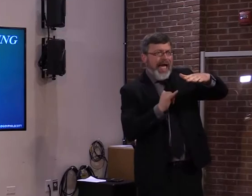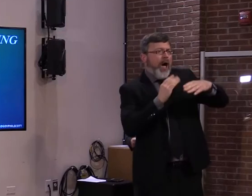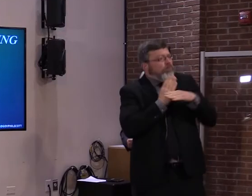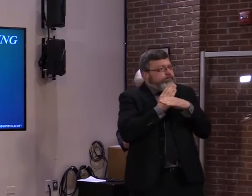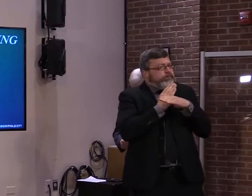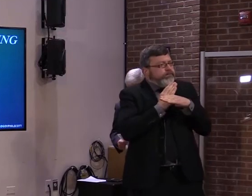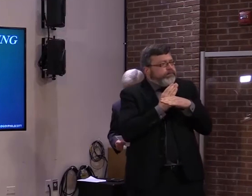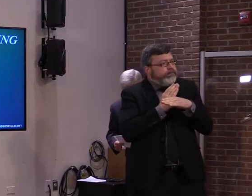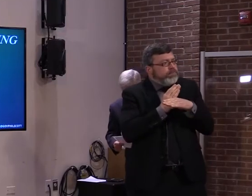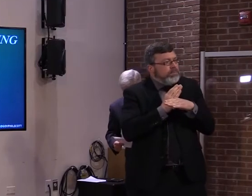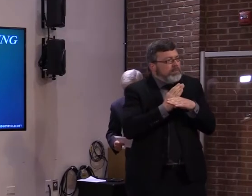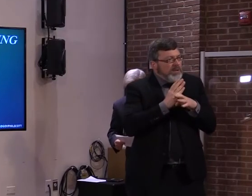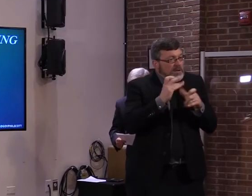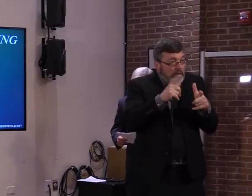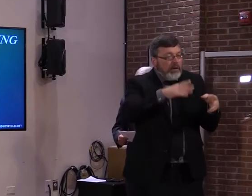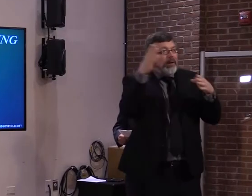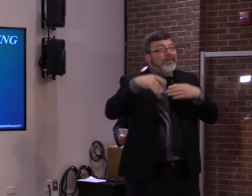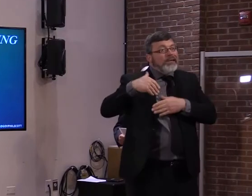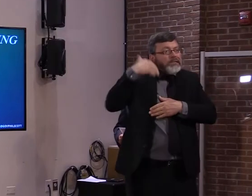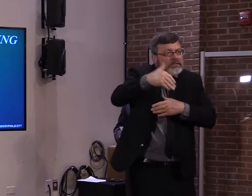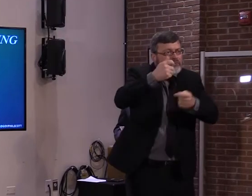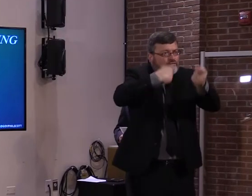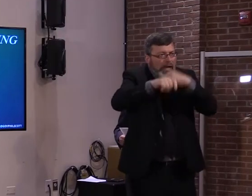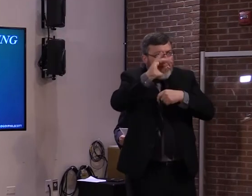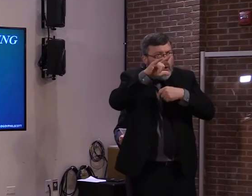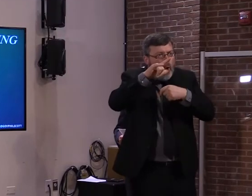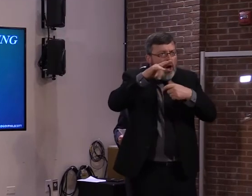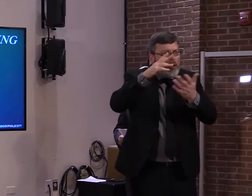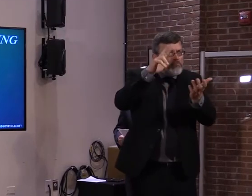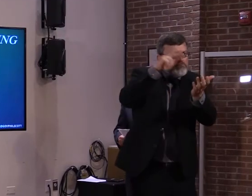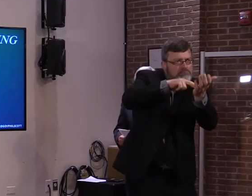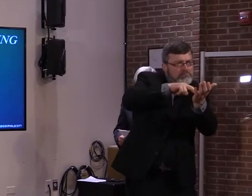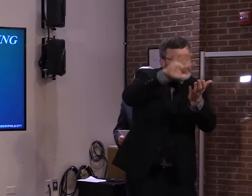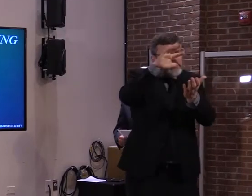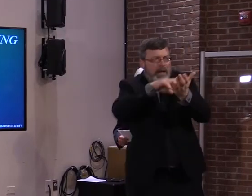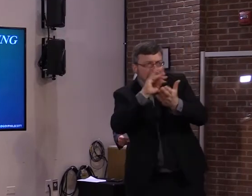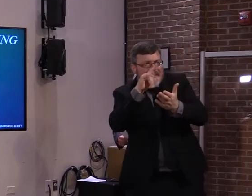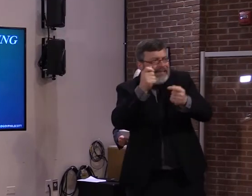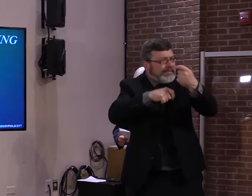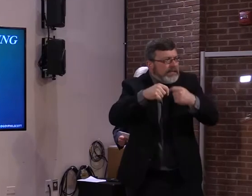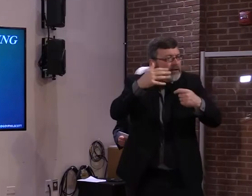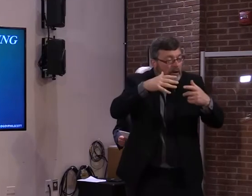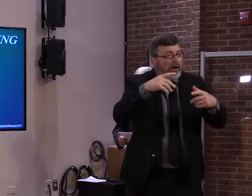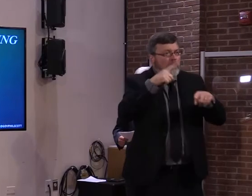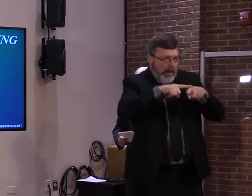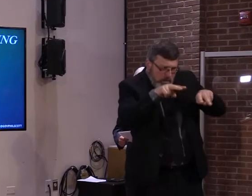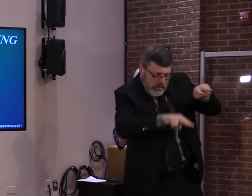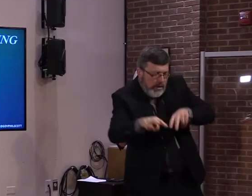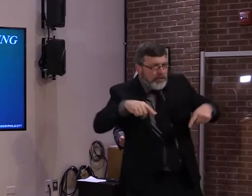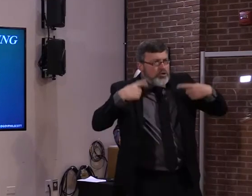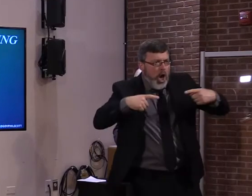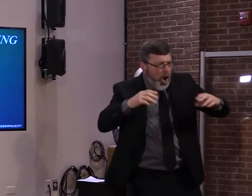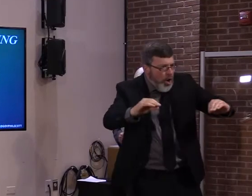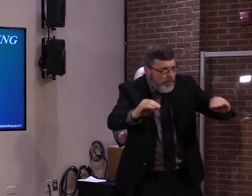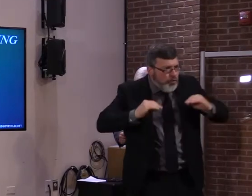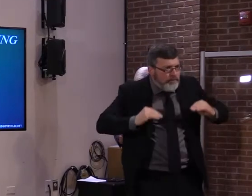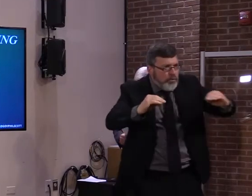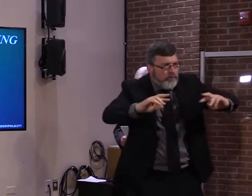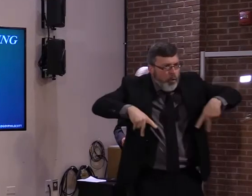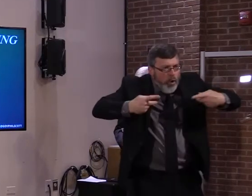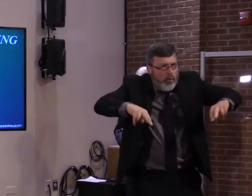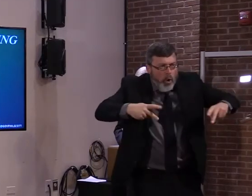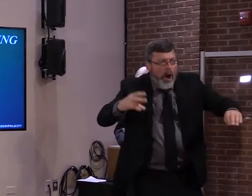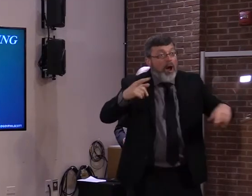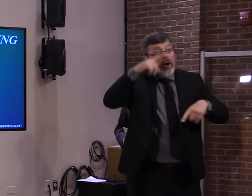make sure you do an alignment to save your tires. You're going to take care of that. You're going to wash it. You're going to wax it. You're going to do all